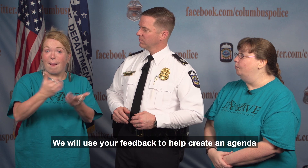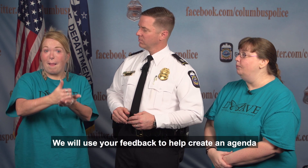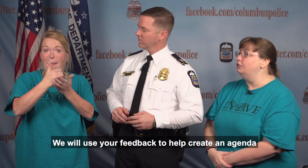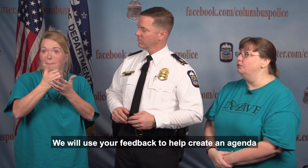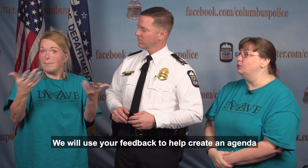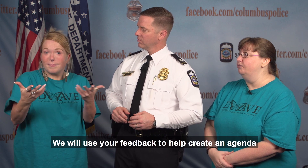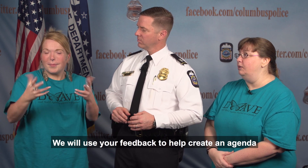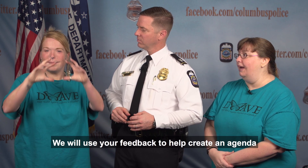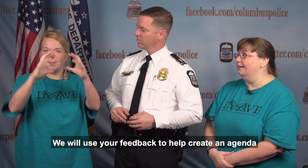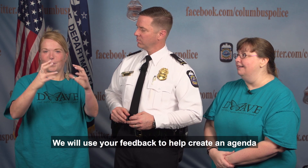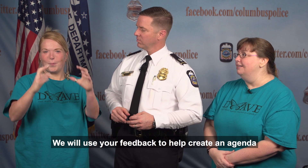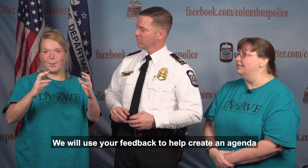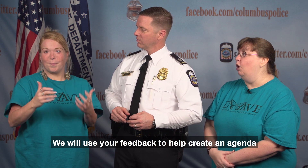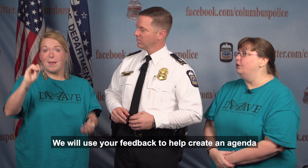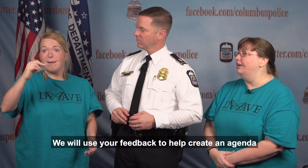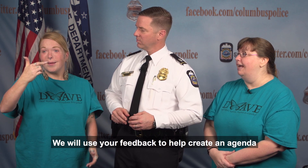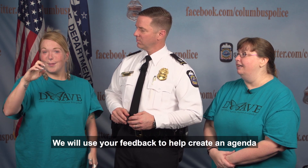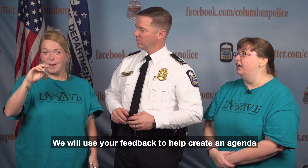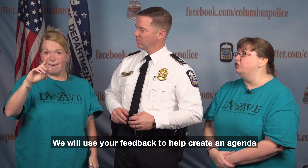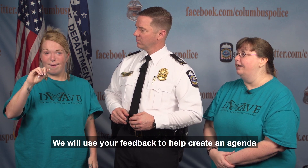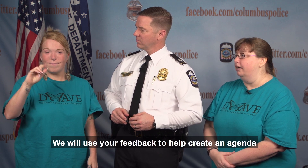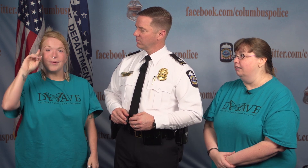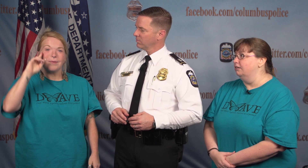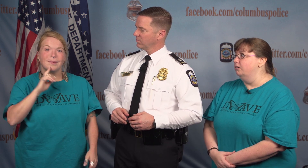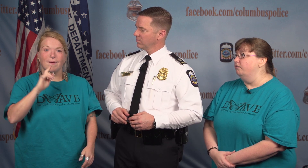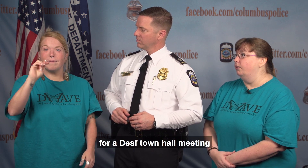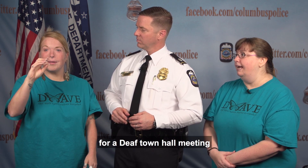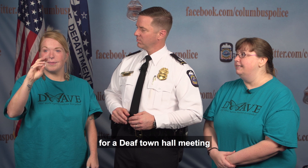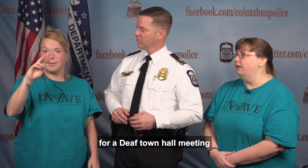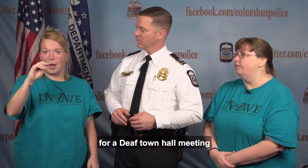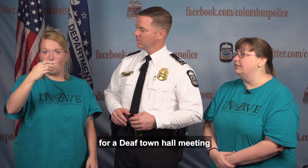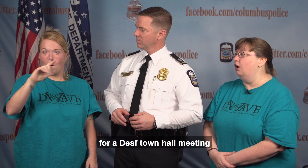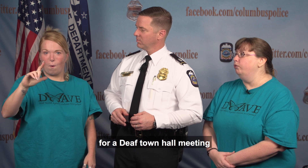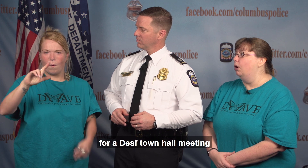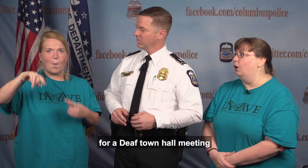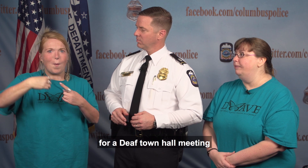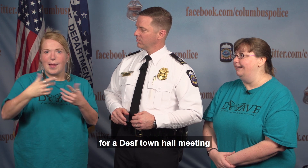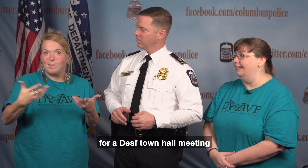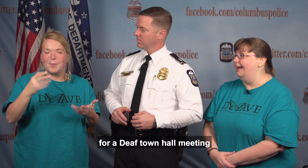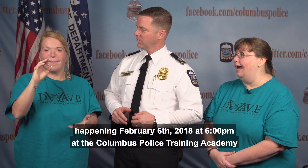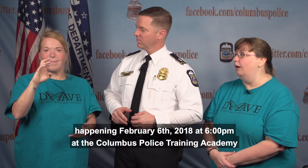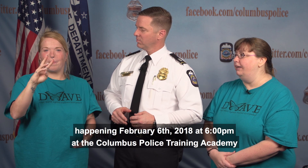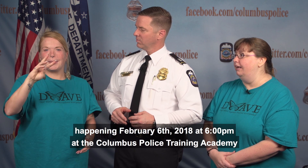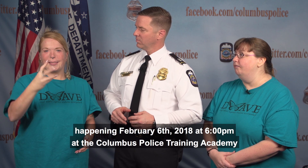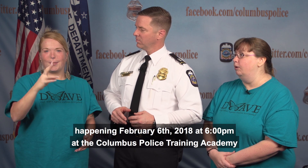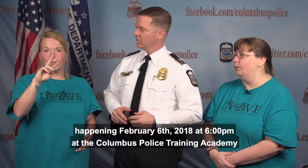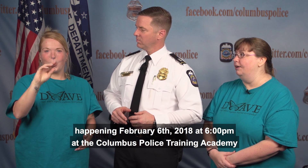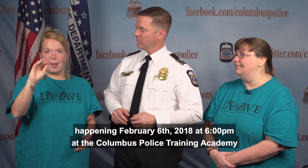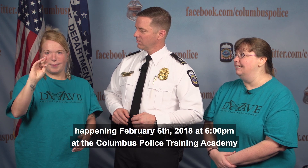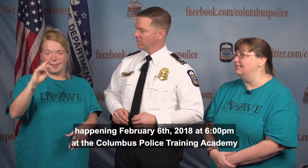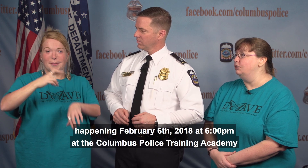We will use your feedback to help create an agenda for a Deaf Town Hall meeting happening